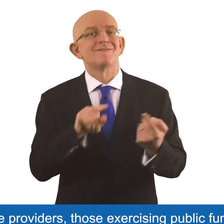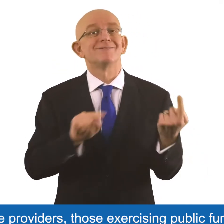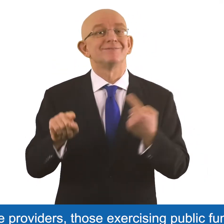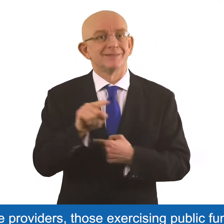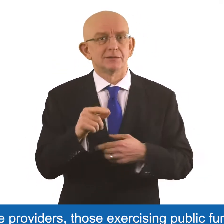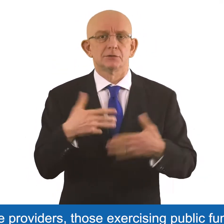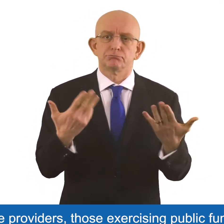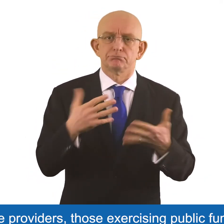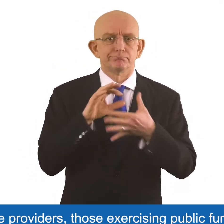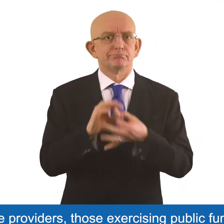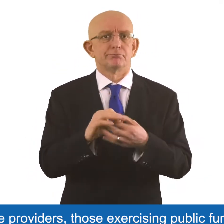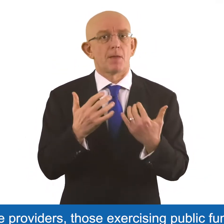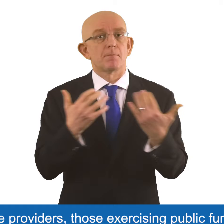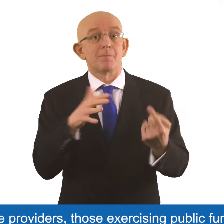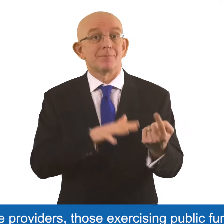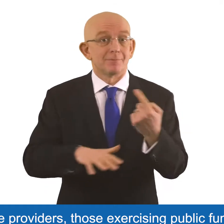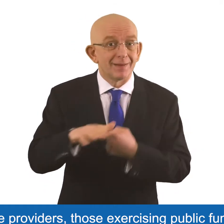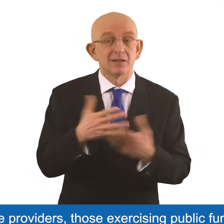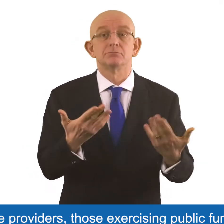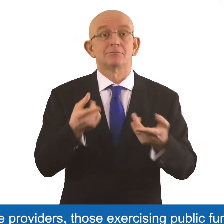Service providers, those exercising public functions,